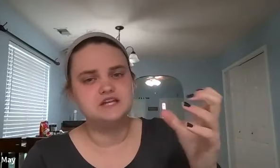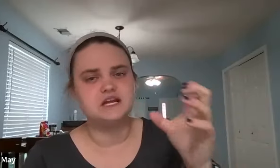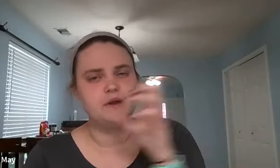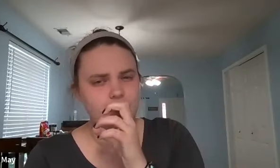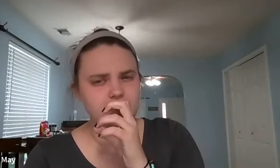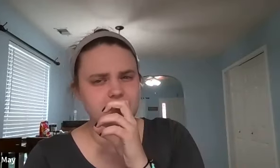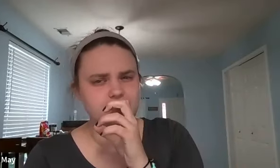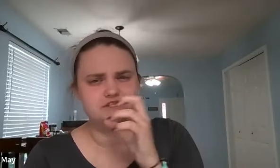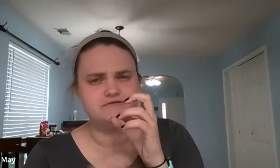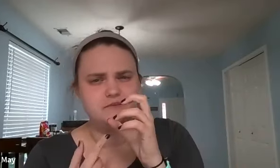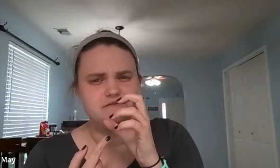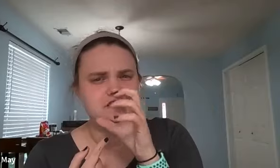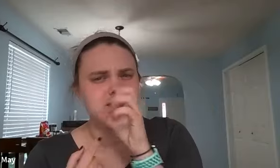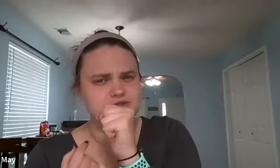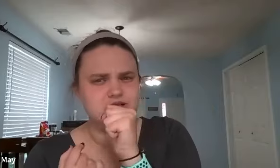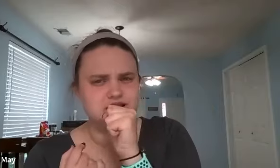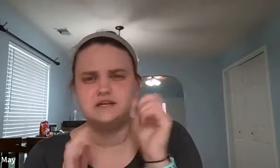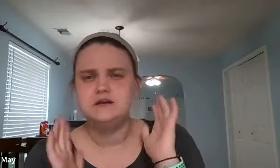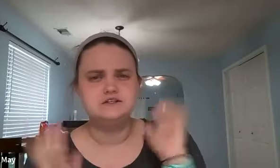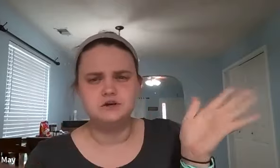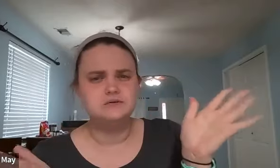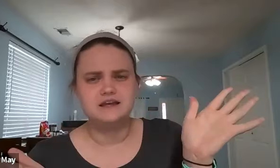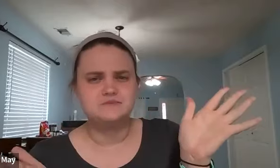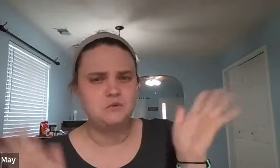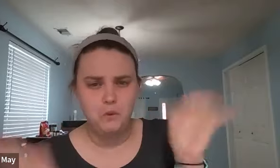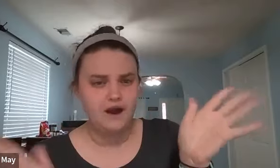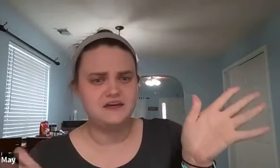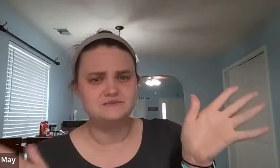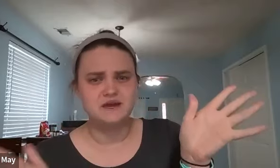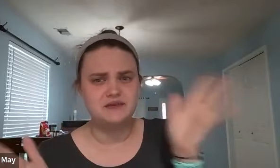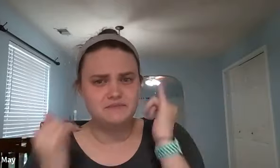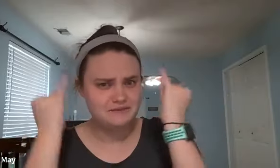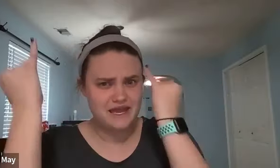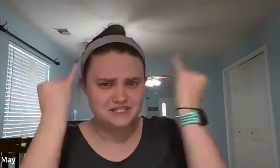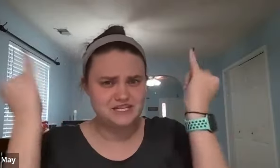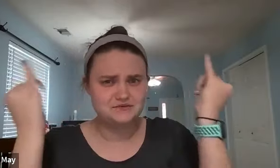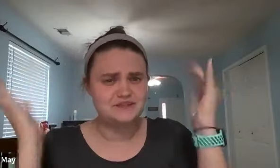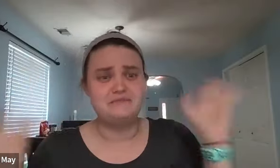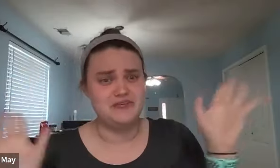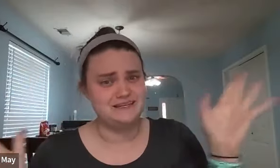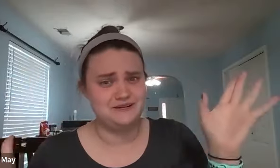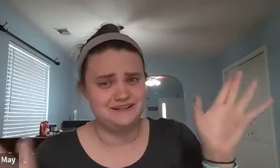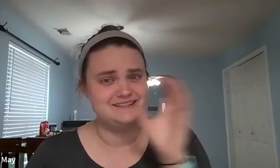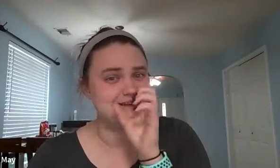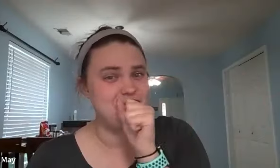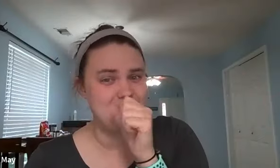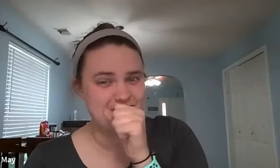I'm holding an orange in front of my face and I'm squeezing it. Don't ask me why that's my imagination with it, but that is what it is. So